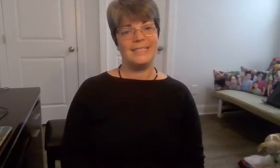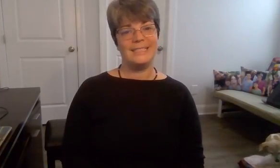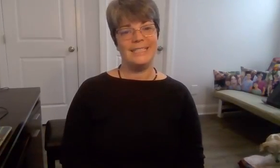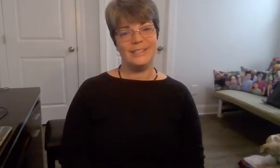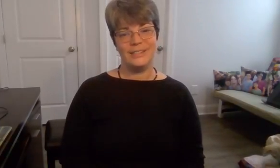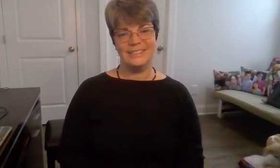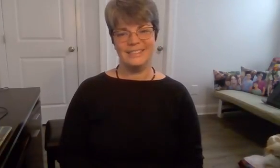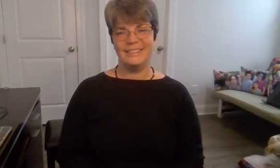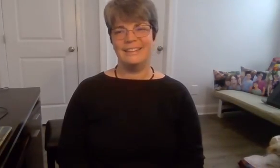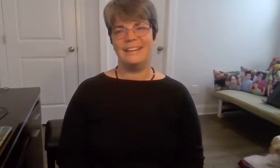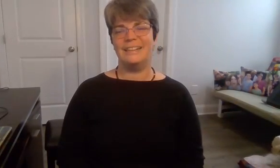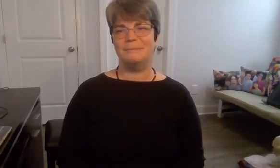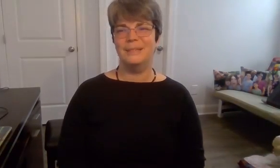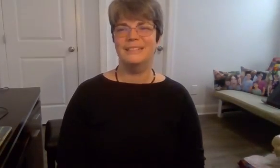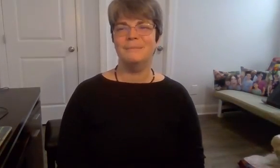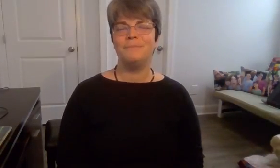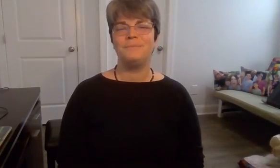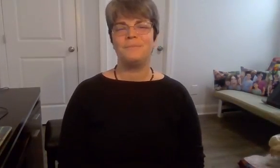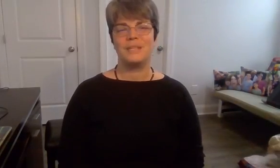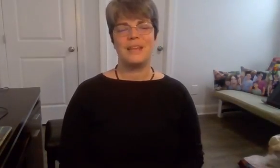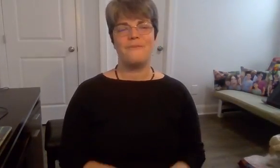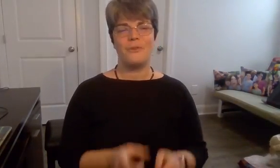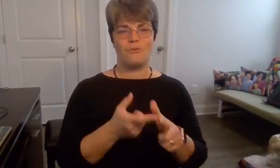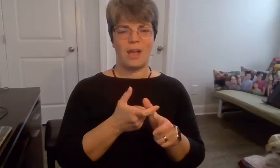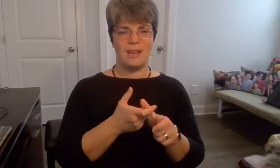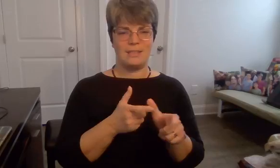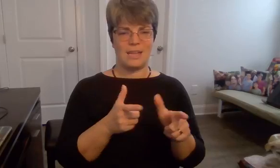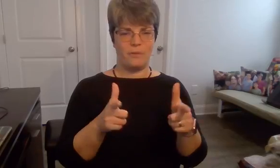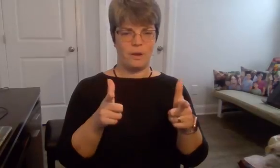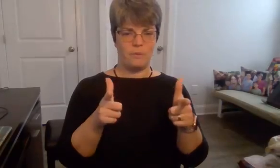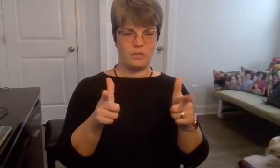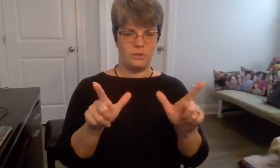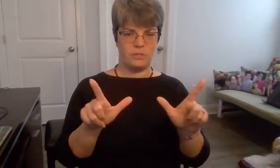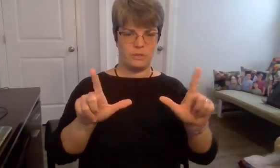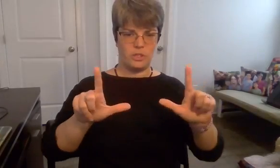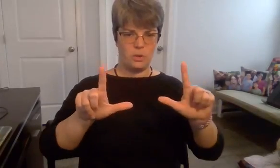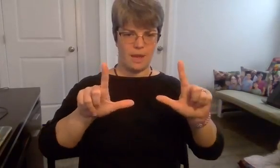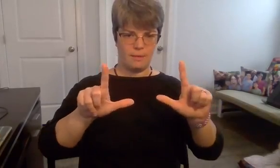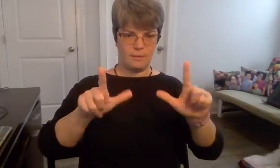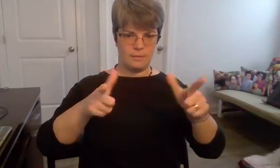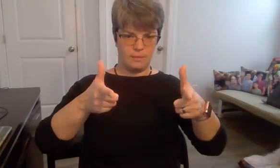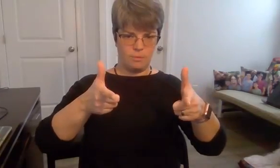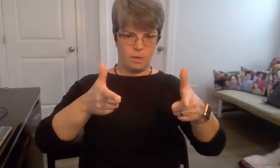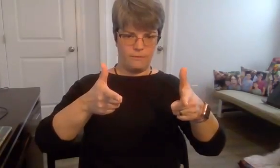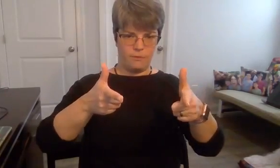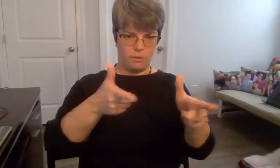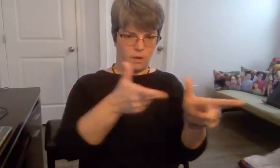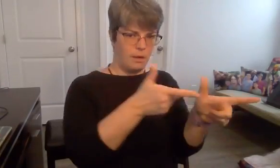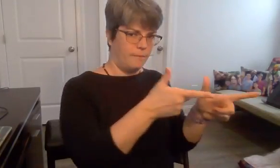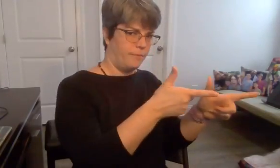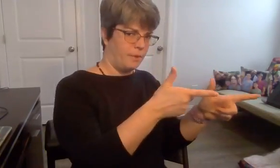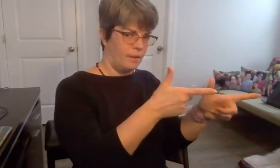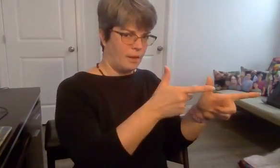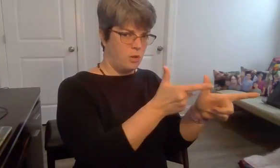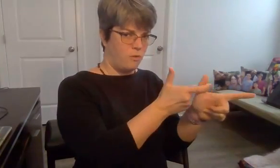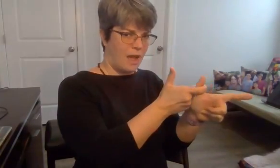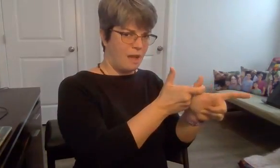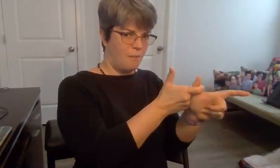see her. The sign for run is kind of a weird one too. So it's 2 L's. You point them forward, and you grab